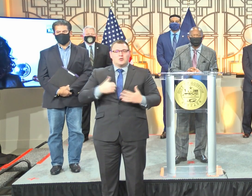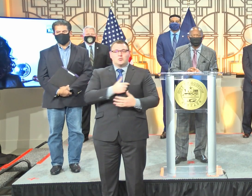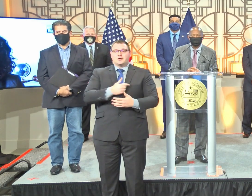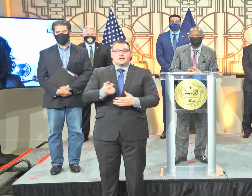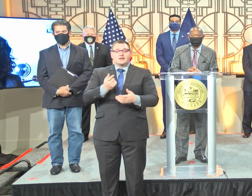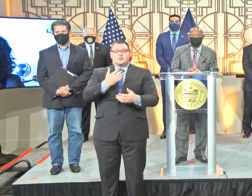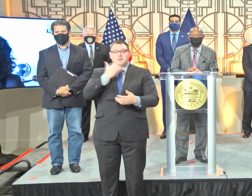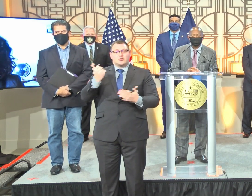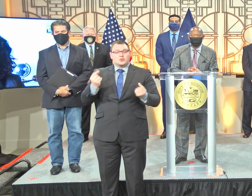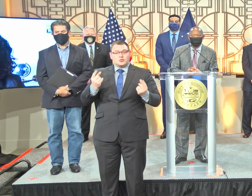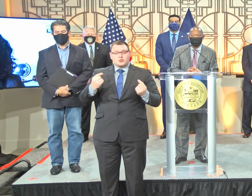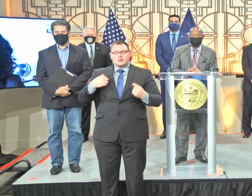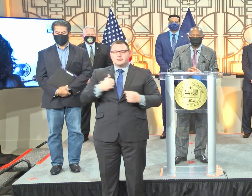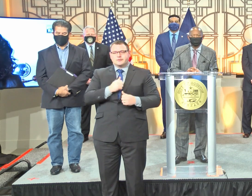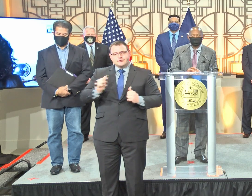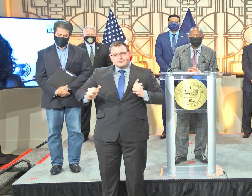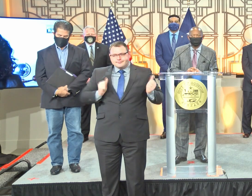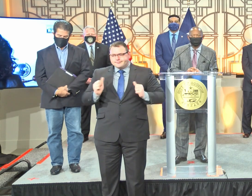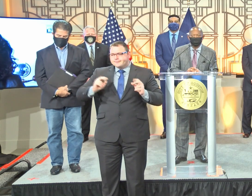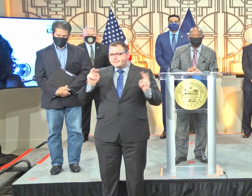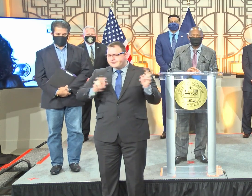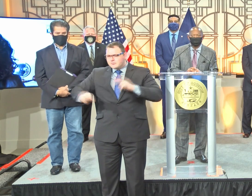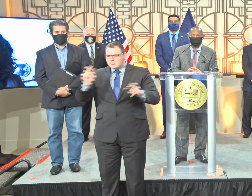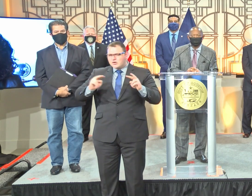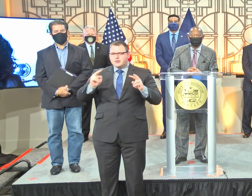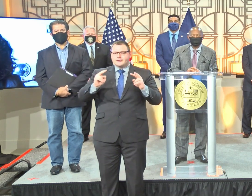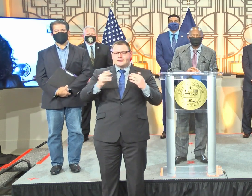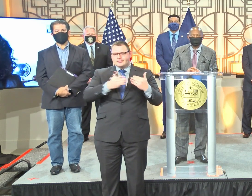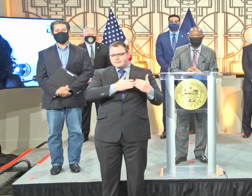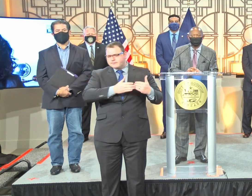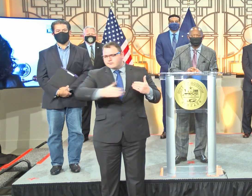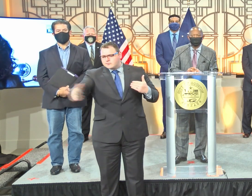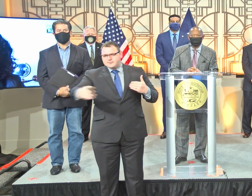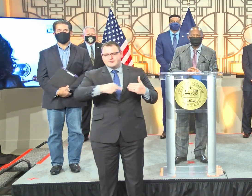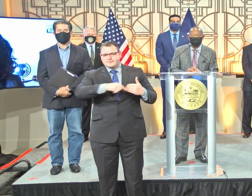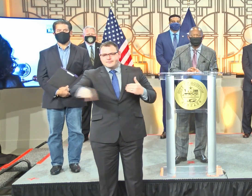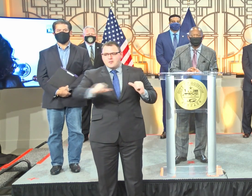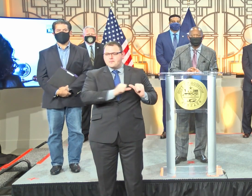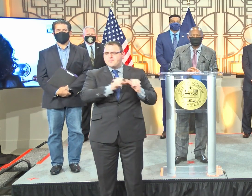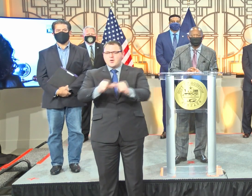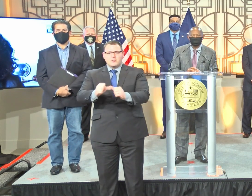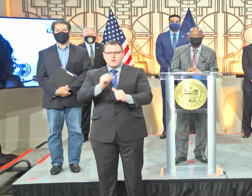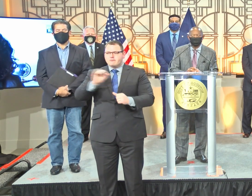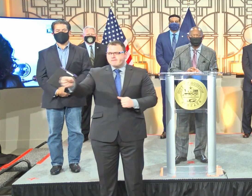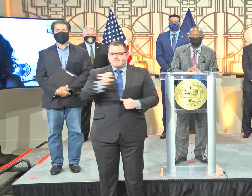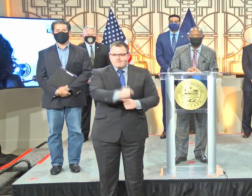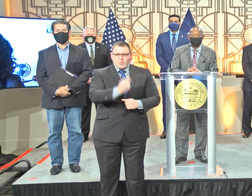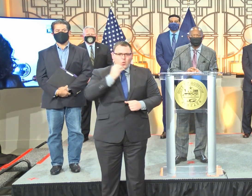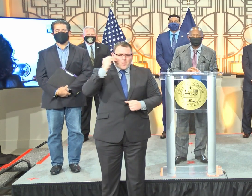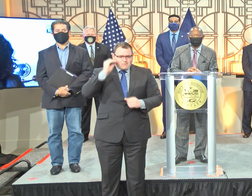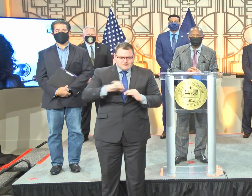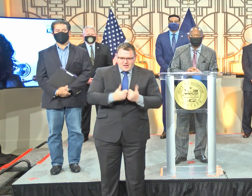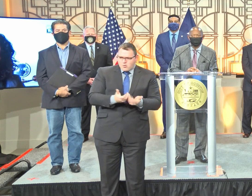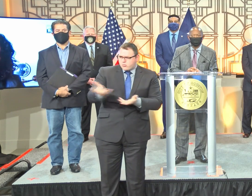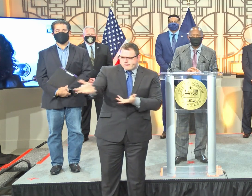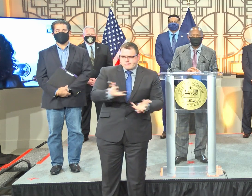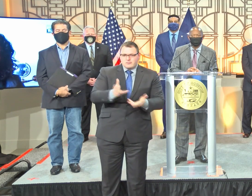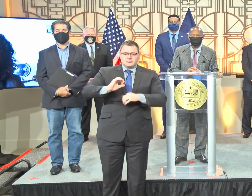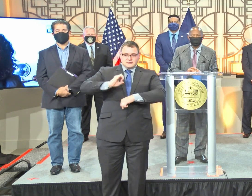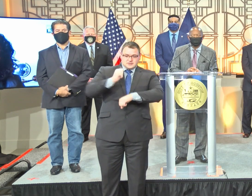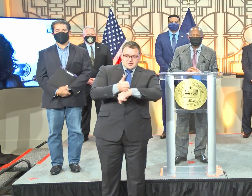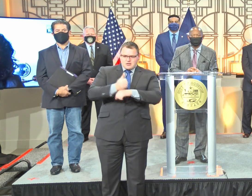we address homelessness. Homelessness is not an easy issue. You can't just send the police and